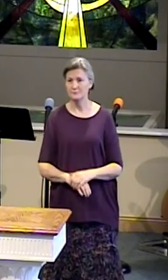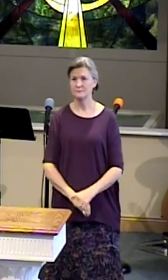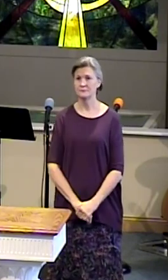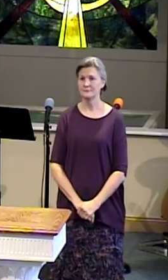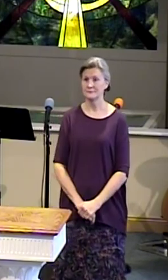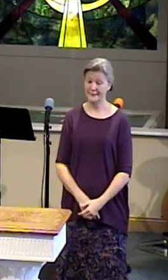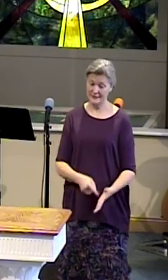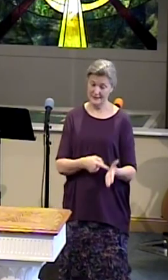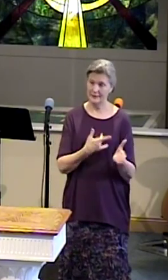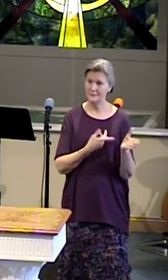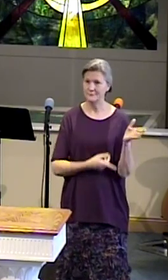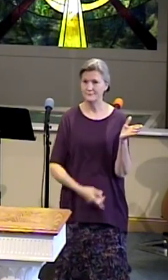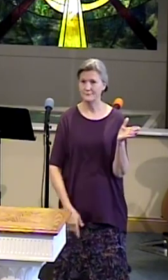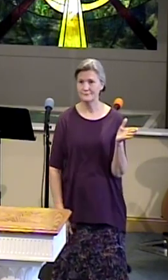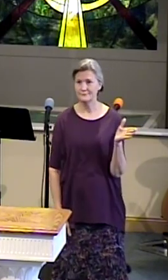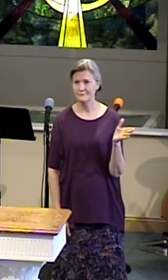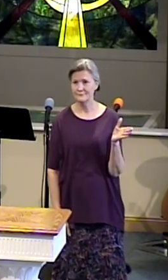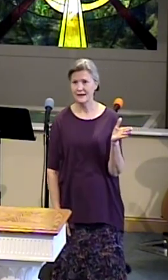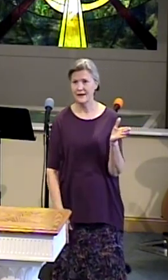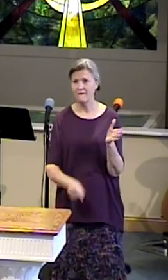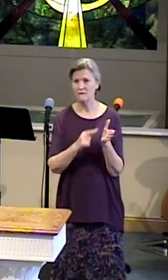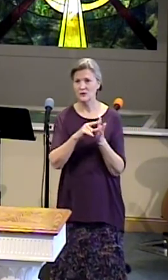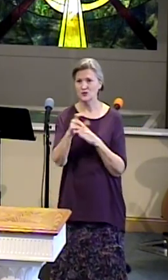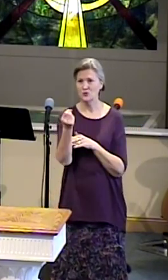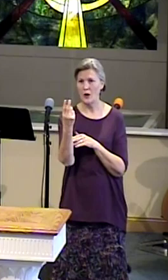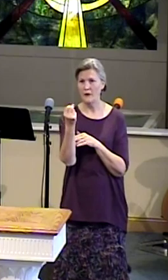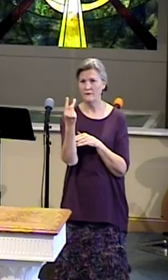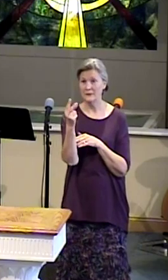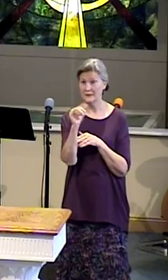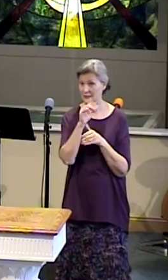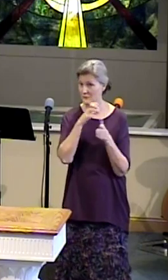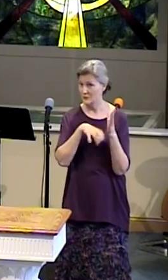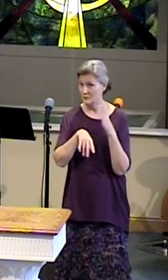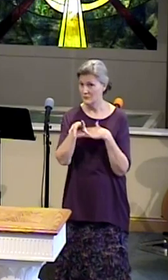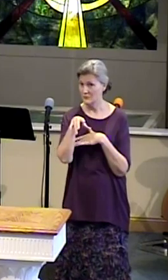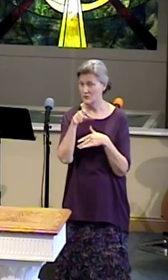He already said it. Watch, in verse 12, same chapter.